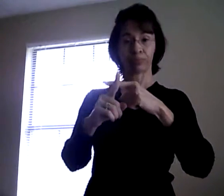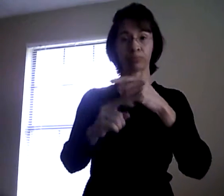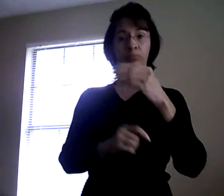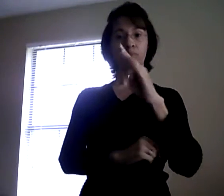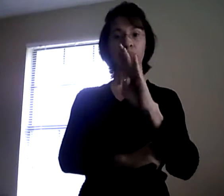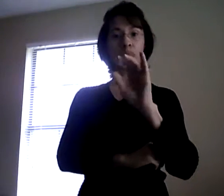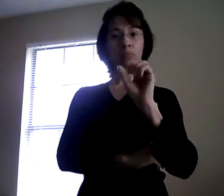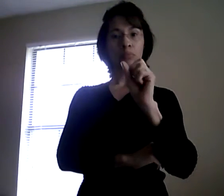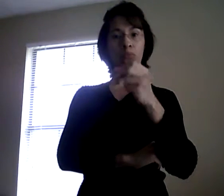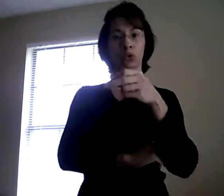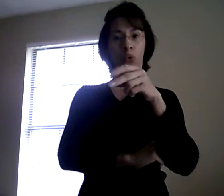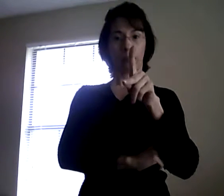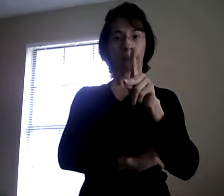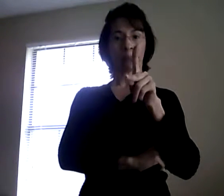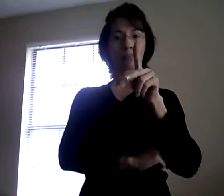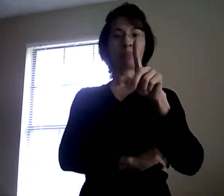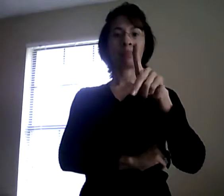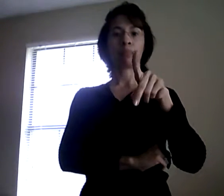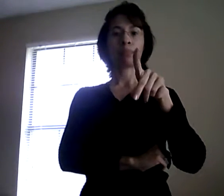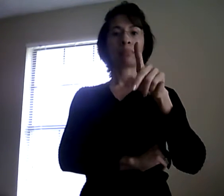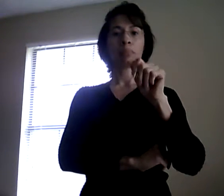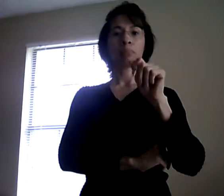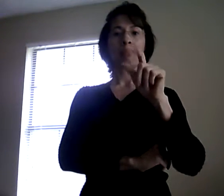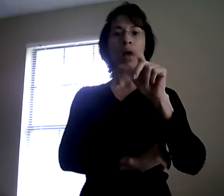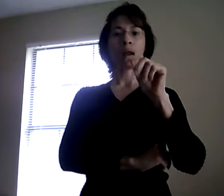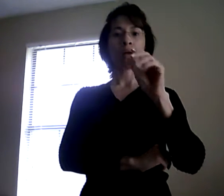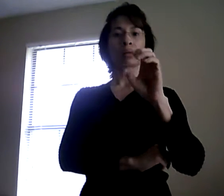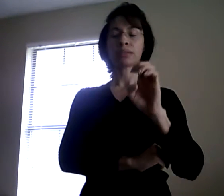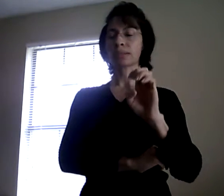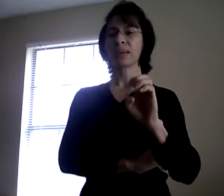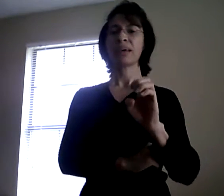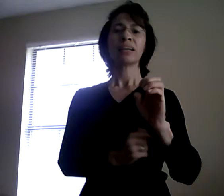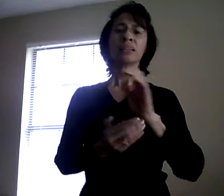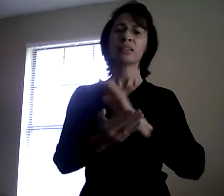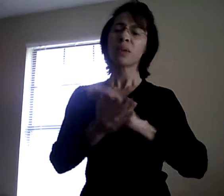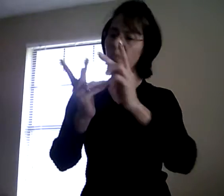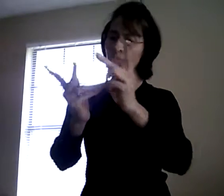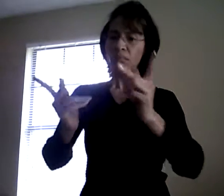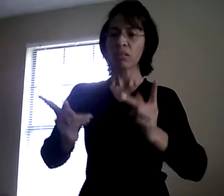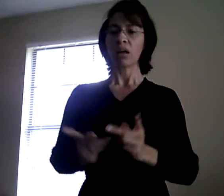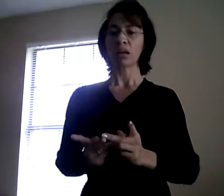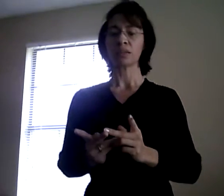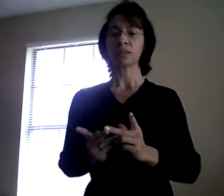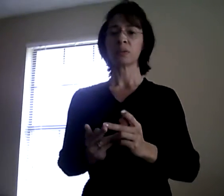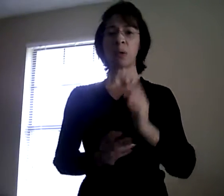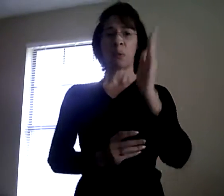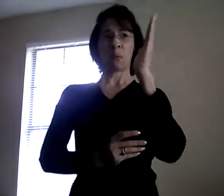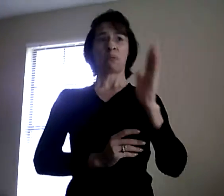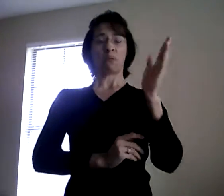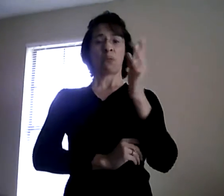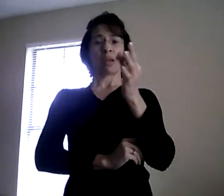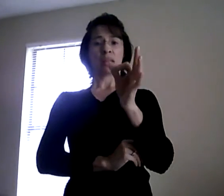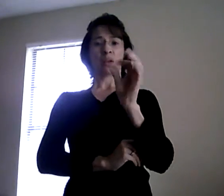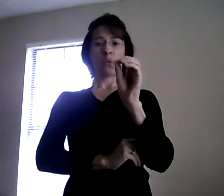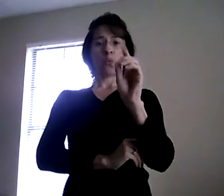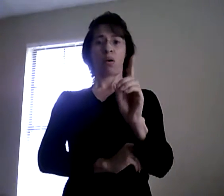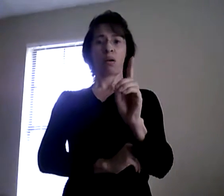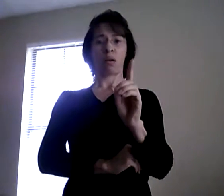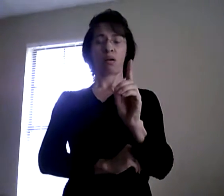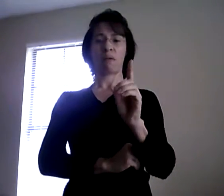great place to visit. And it was the only one that survived the house, the storm of 1901. And a lot of history,